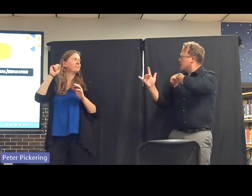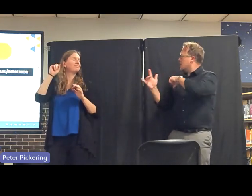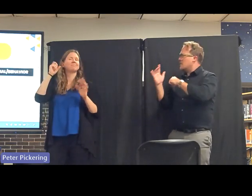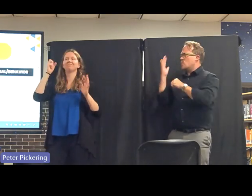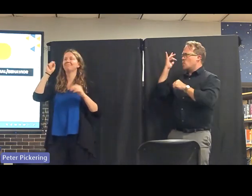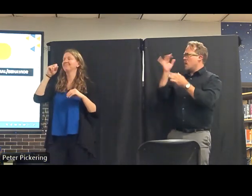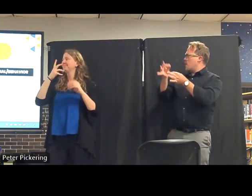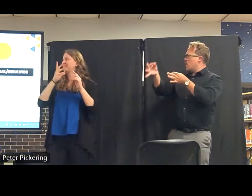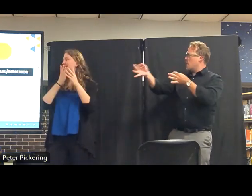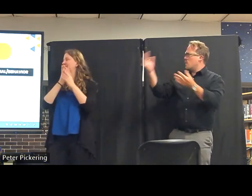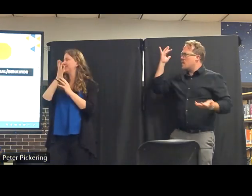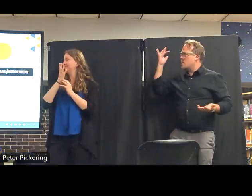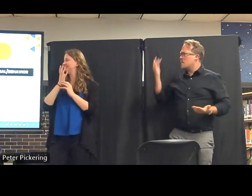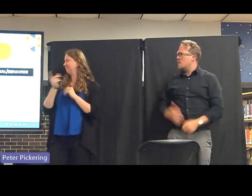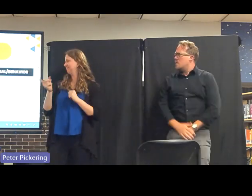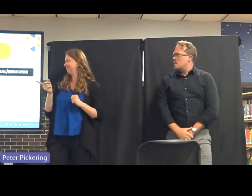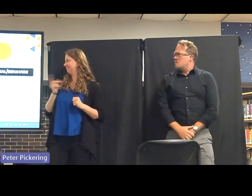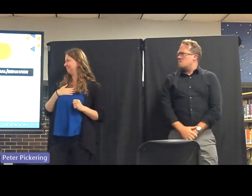holdup there?